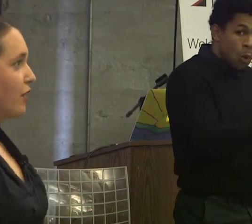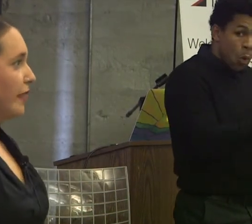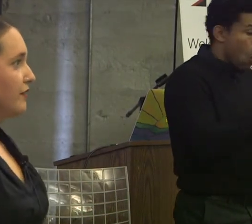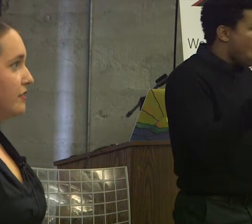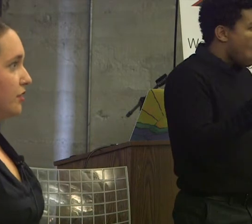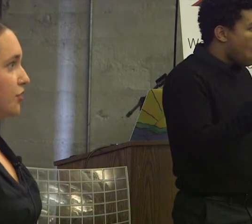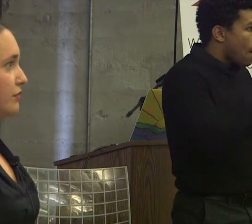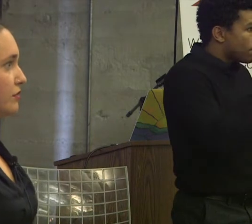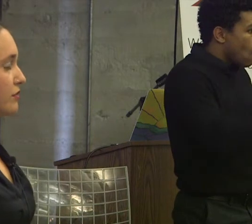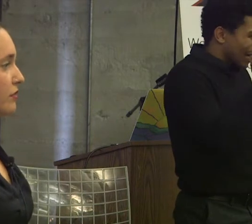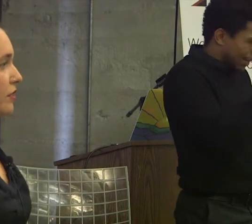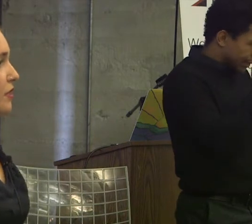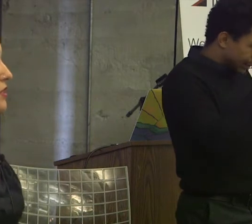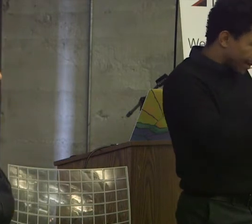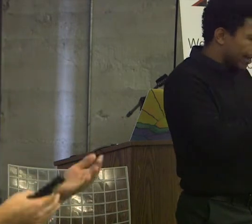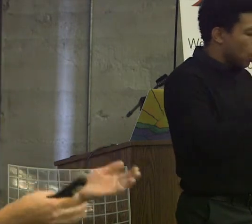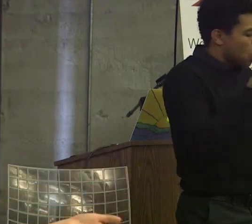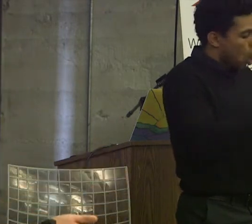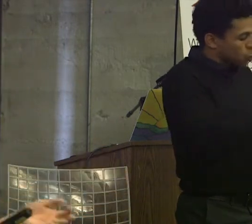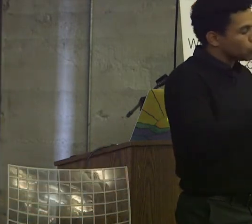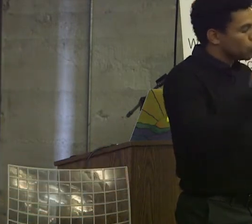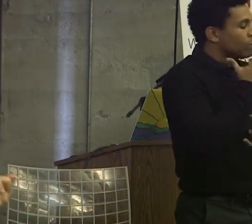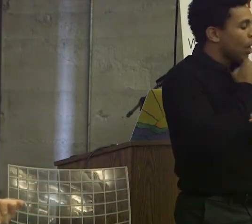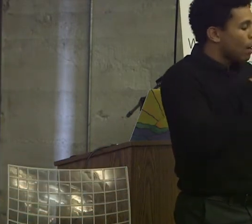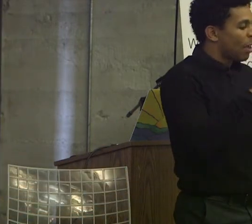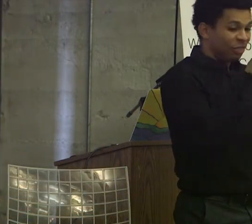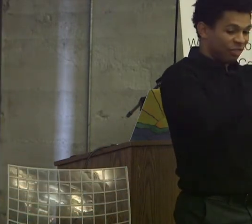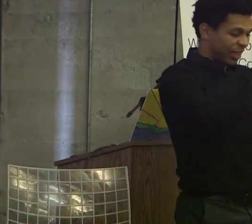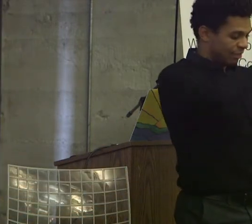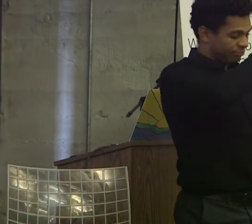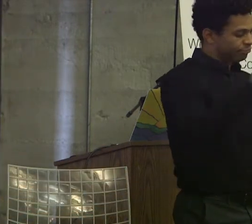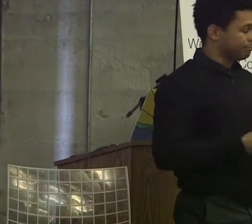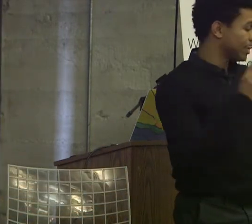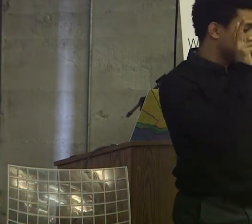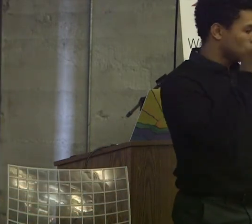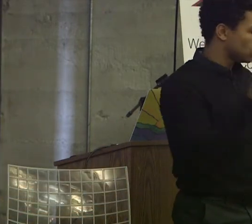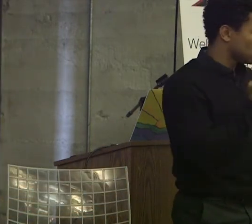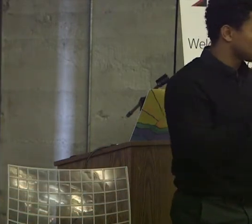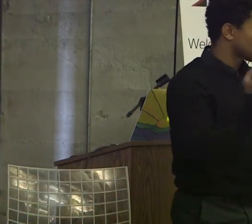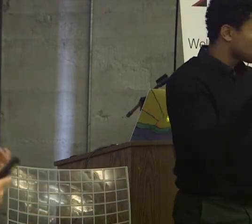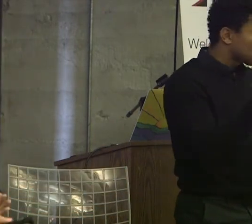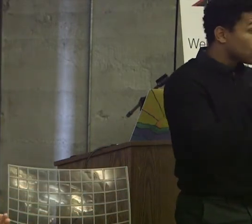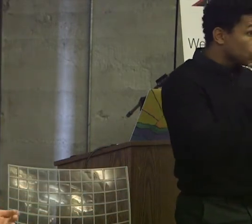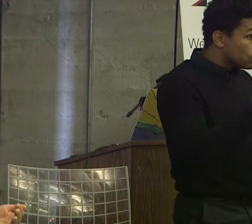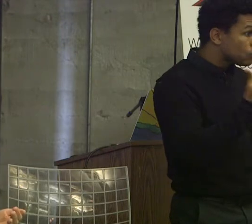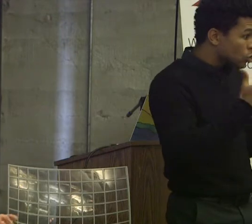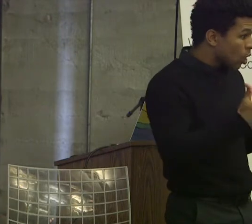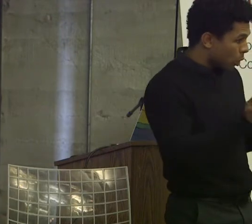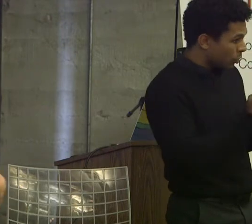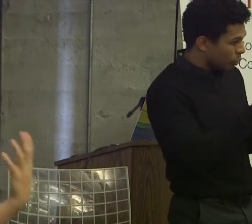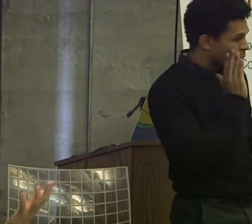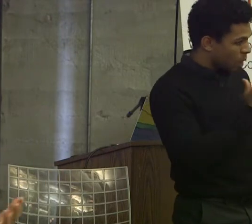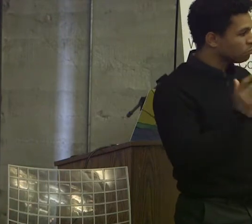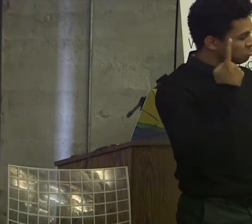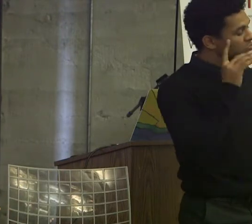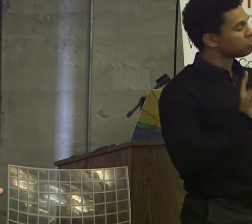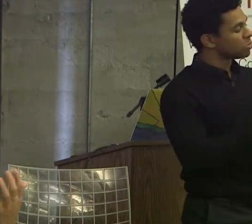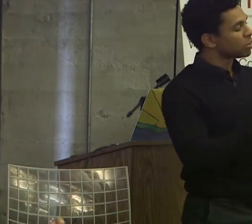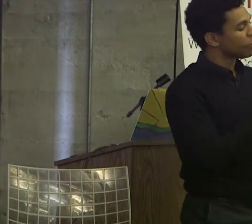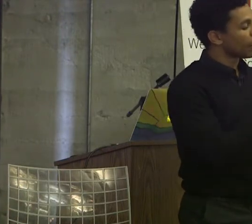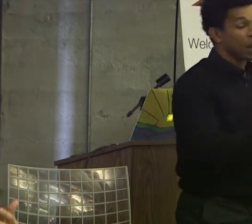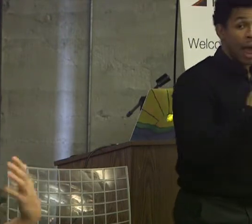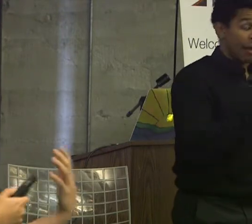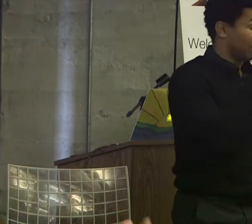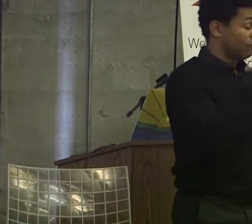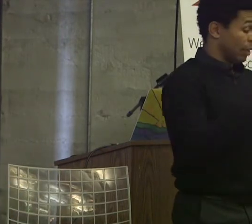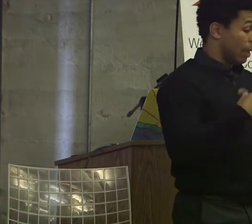to care about these issues. Someone that's talking to you is going to connect to that, right? I have a female colleague that came in and wanted to talk